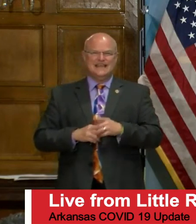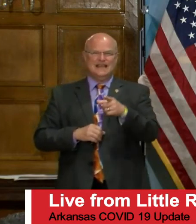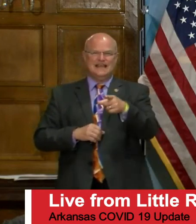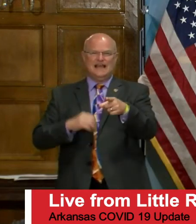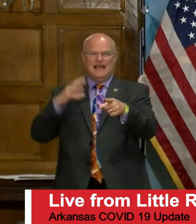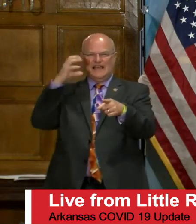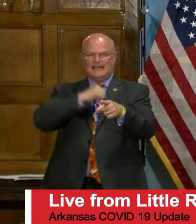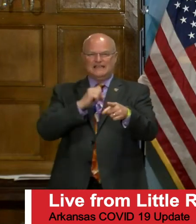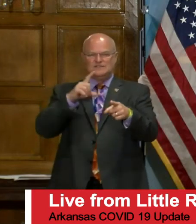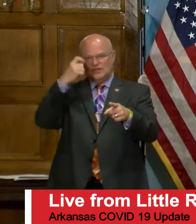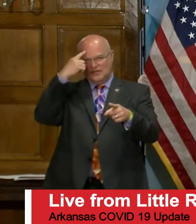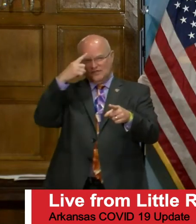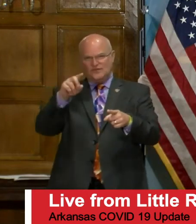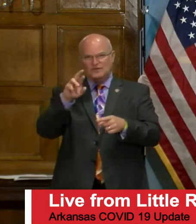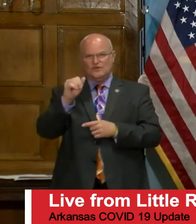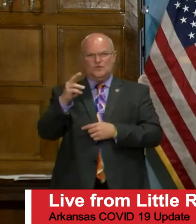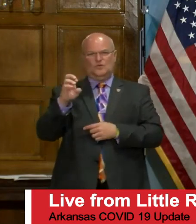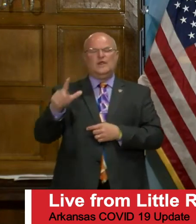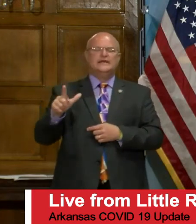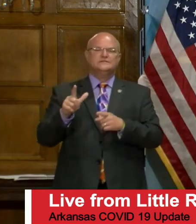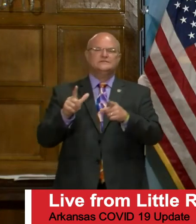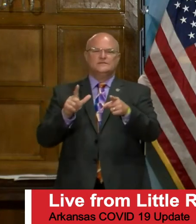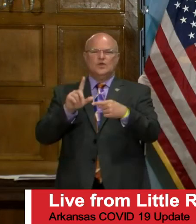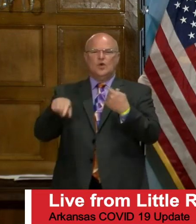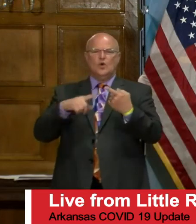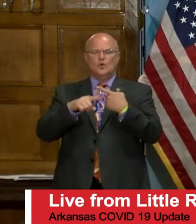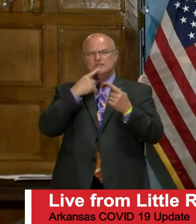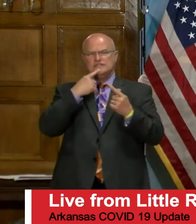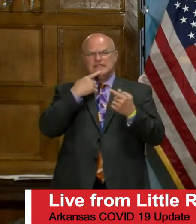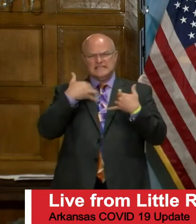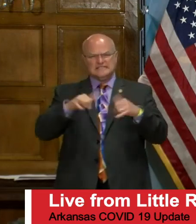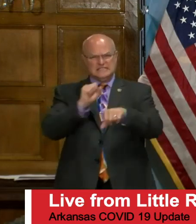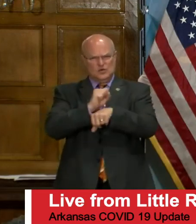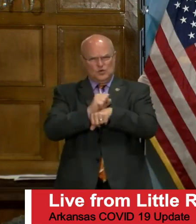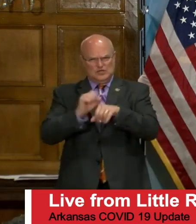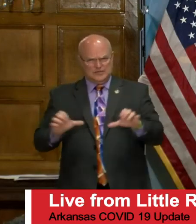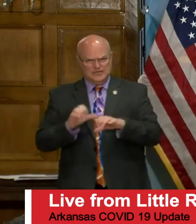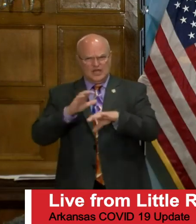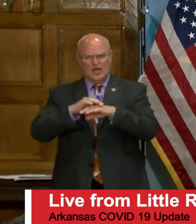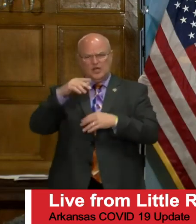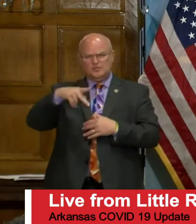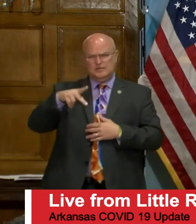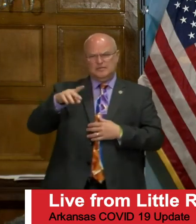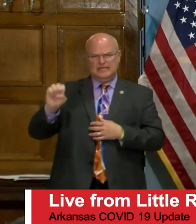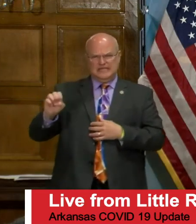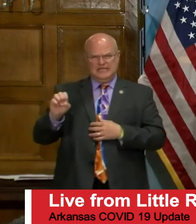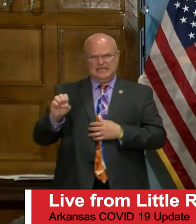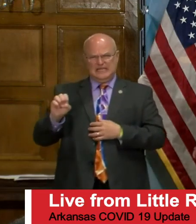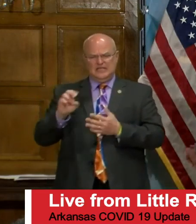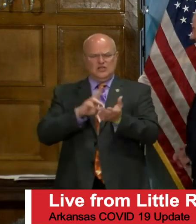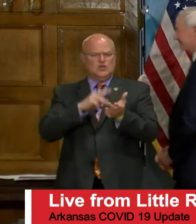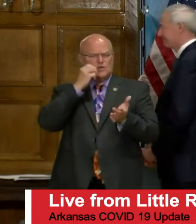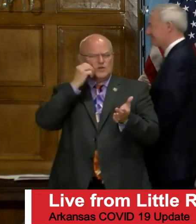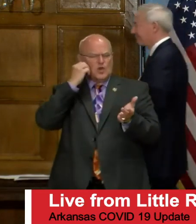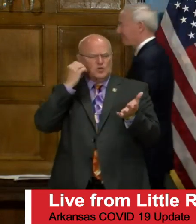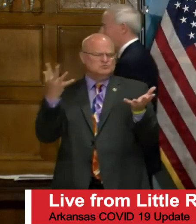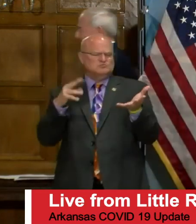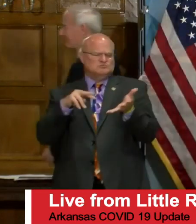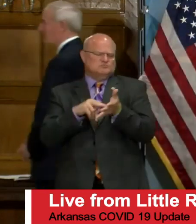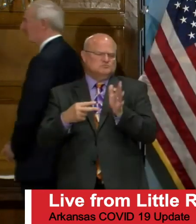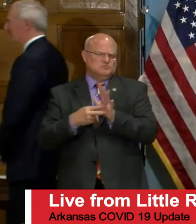I guess this question would be for Rachel over here. When you said there's still work to be done on PPE for nursing homes, what are